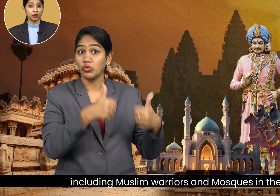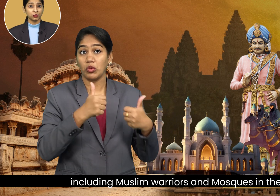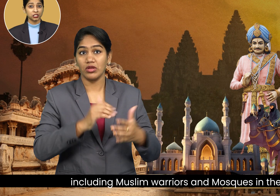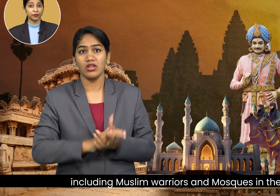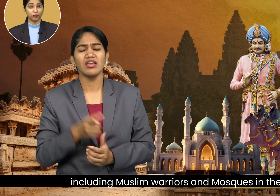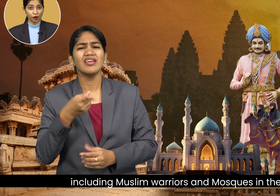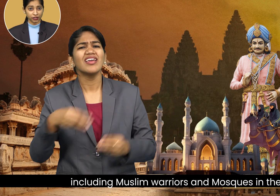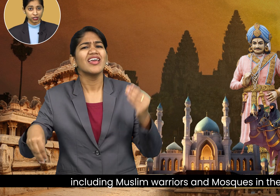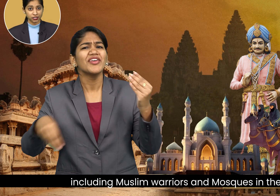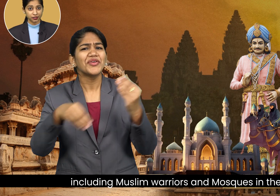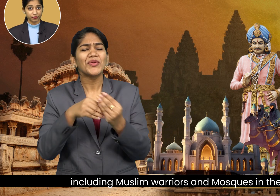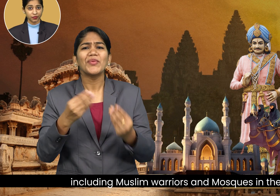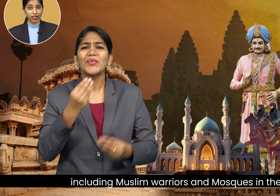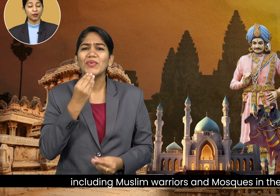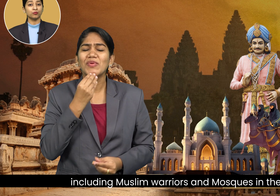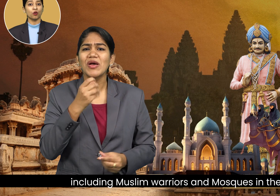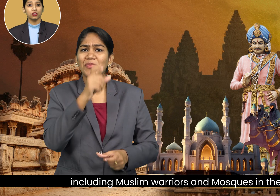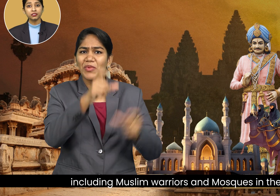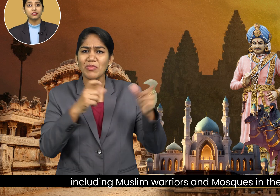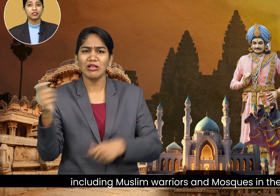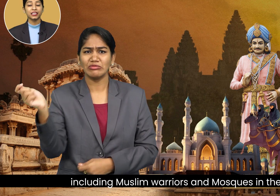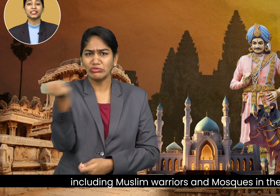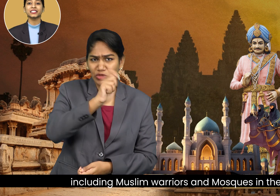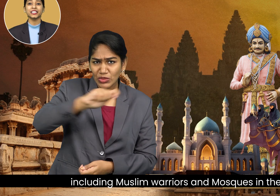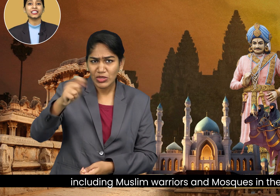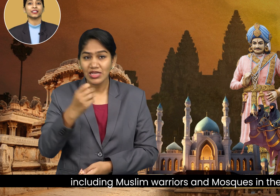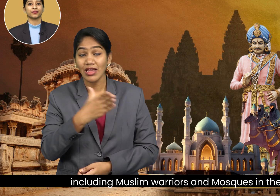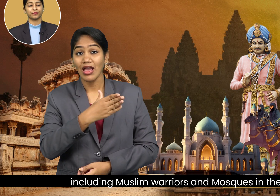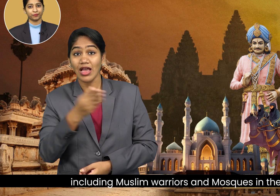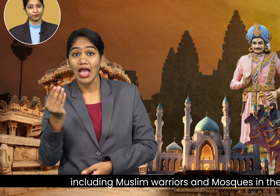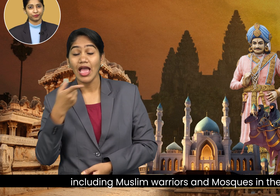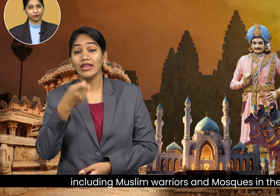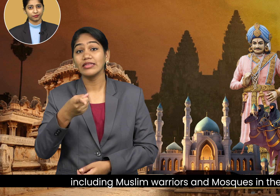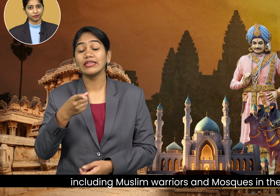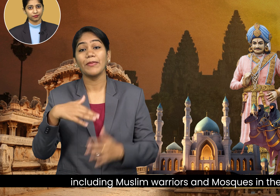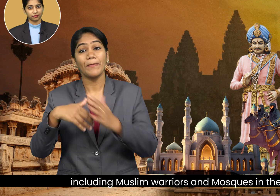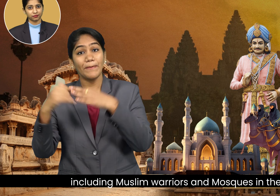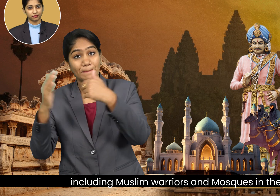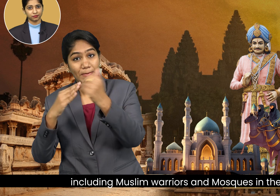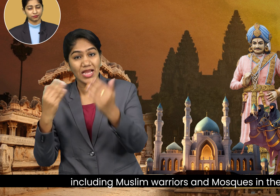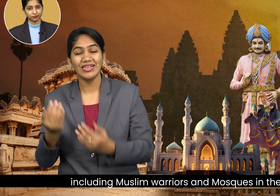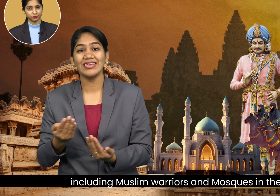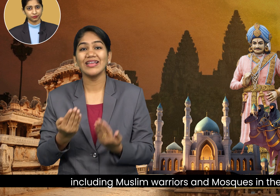including Muslim warriors and mosques in the city.